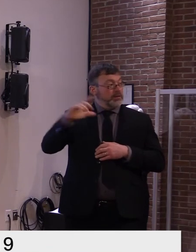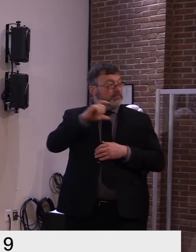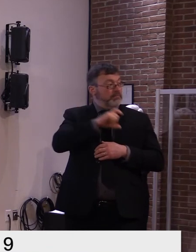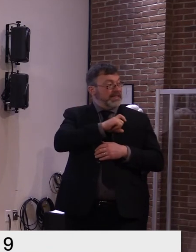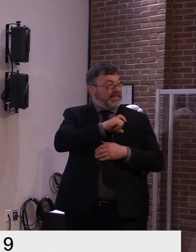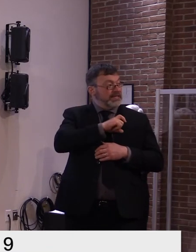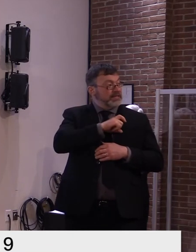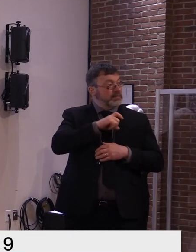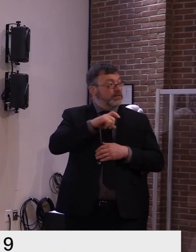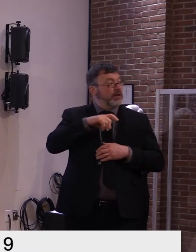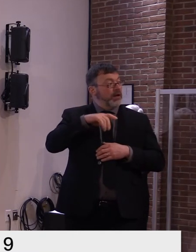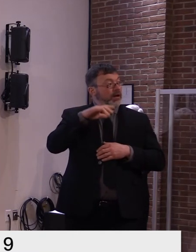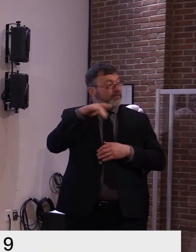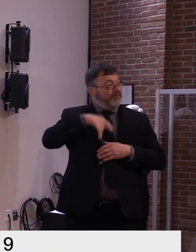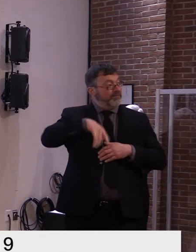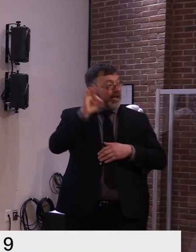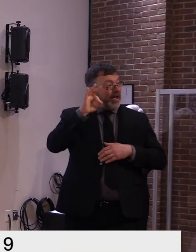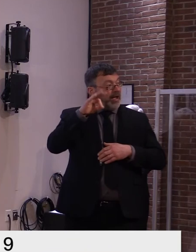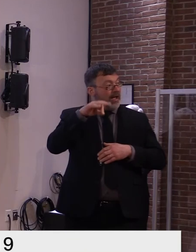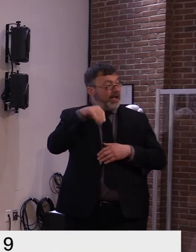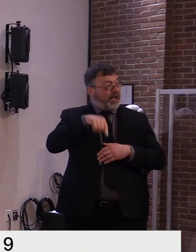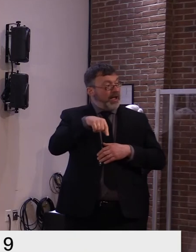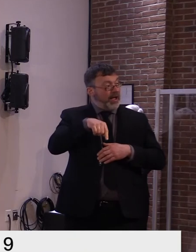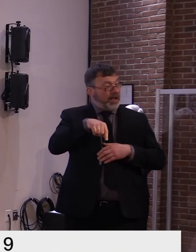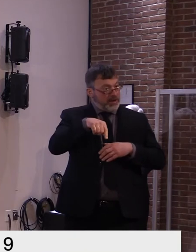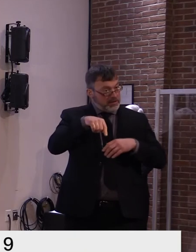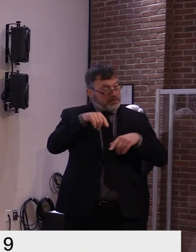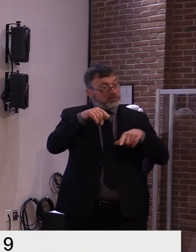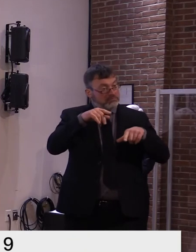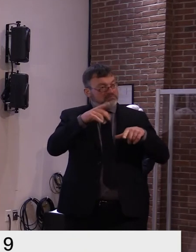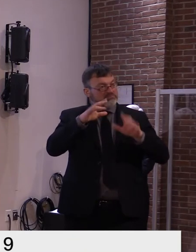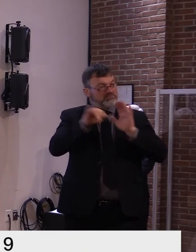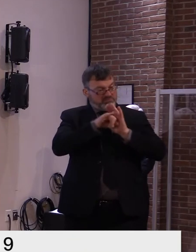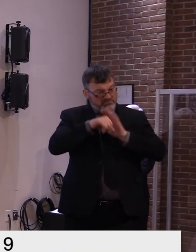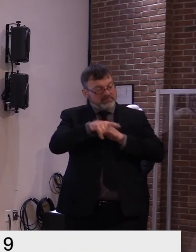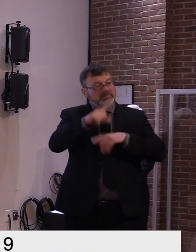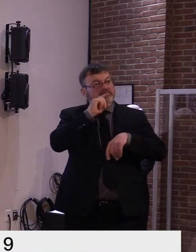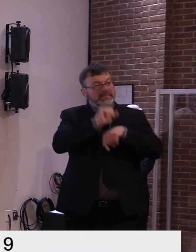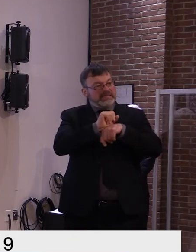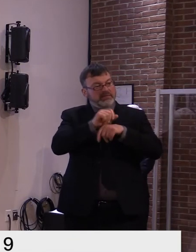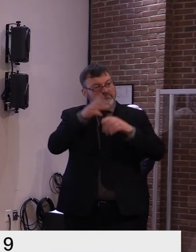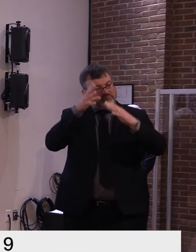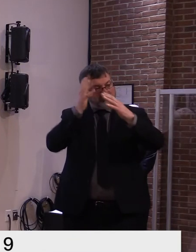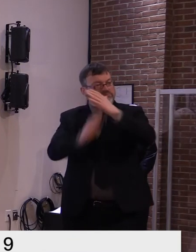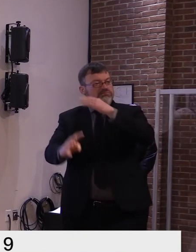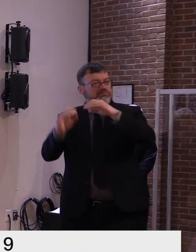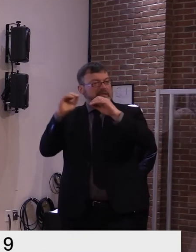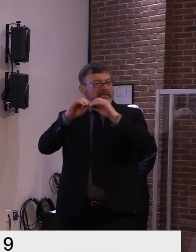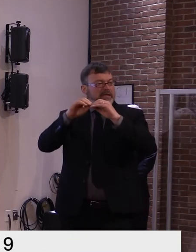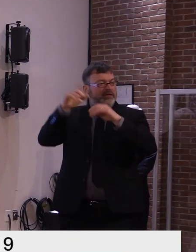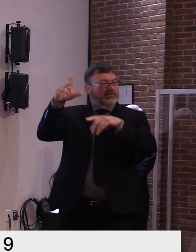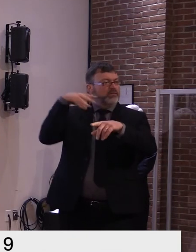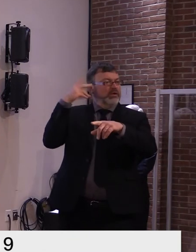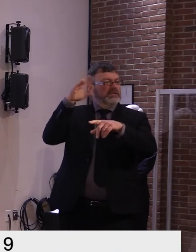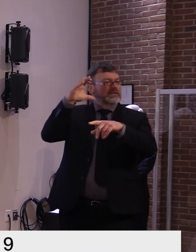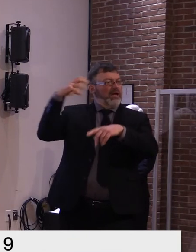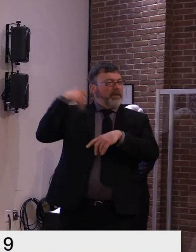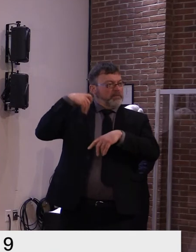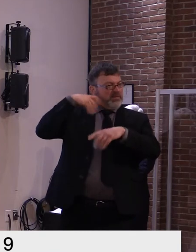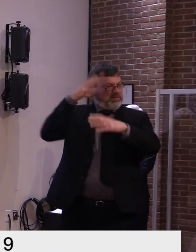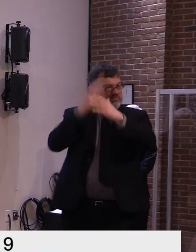the Capitol building? Or do you know, is anyone investigating that? Thanks for the question, Ann. Well, we don't comment on